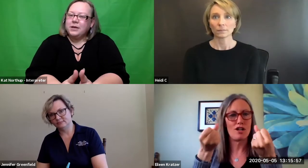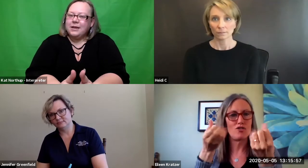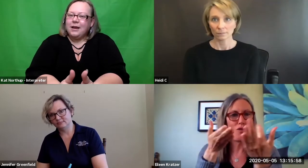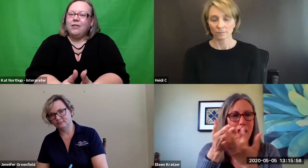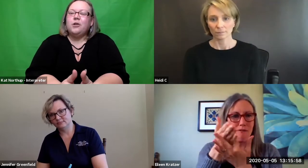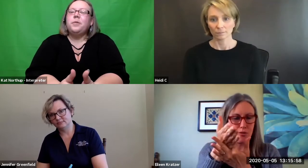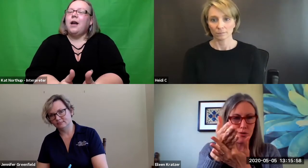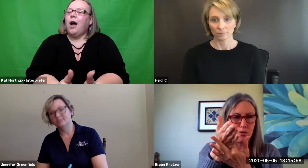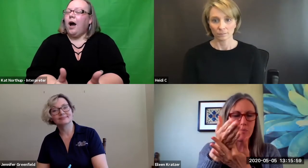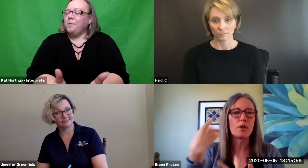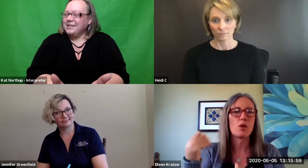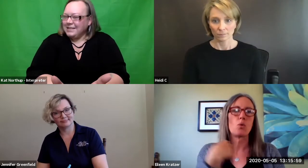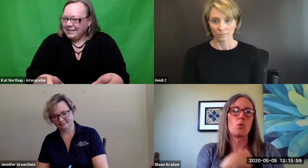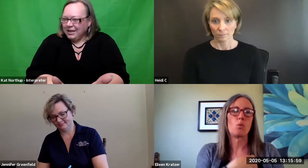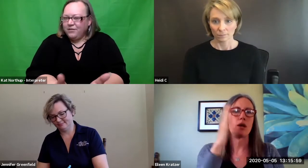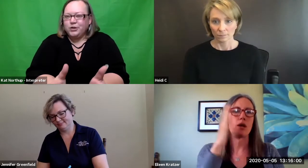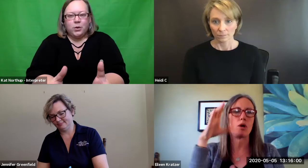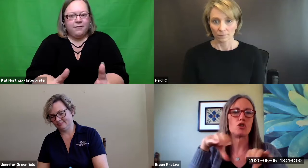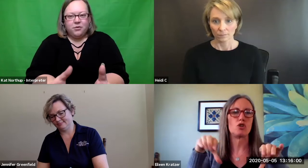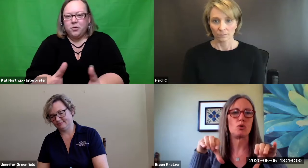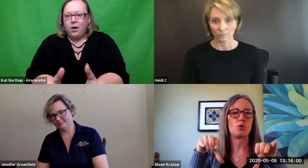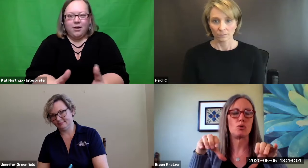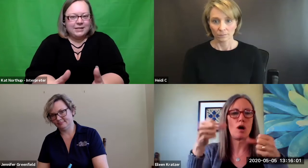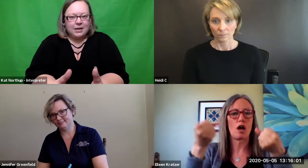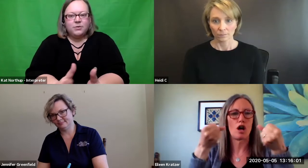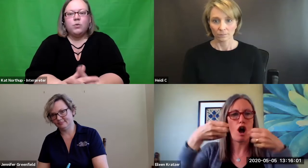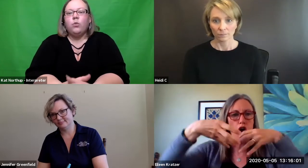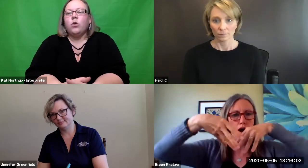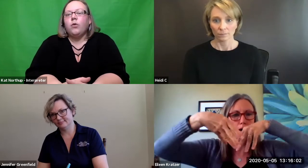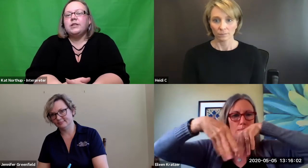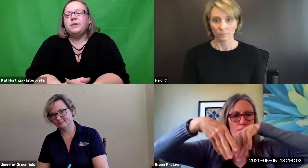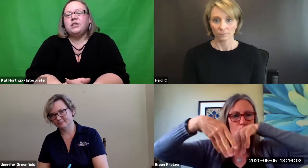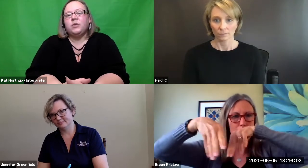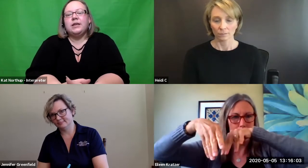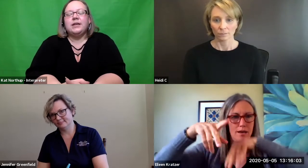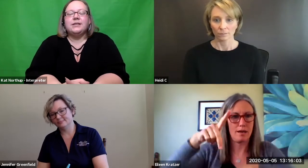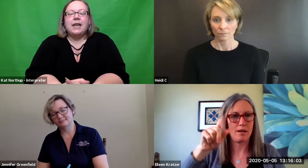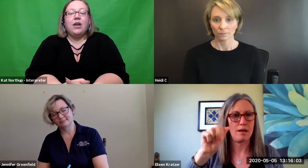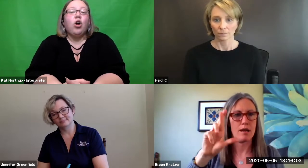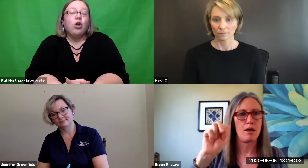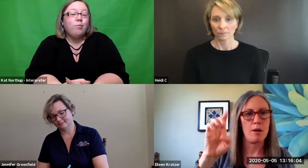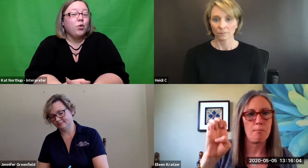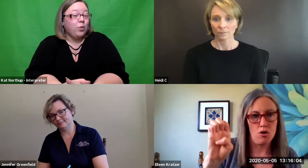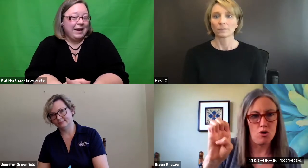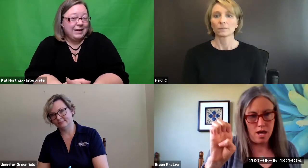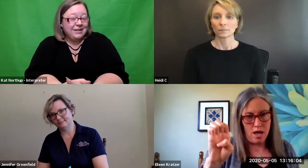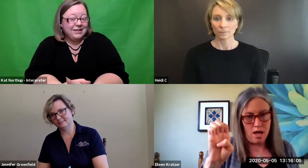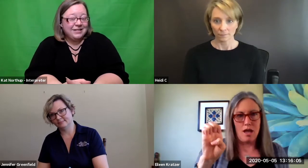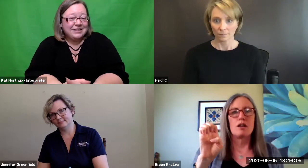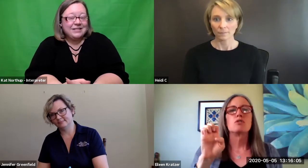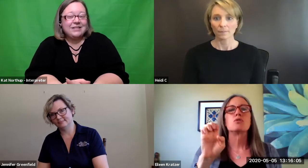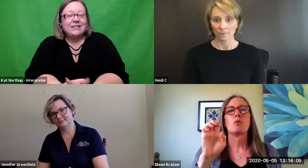We're doing a little bit opposite of the drive-through concept. What we're going to be doing is a car